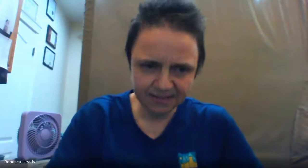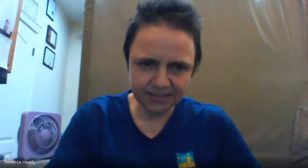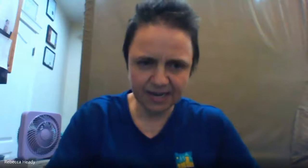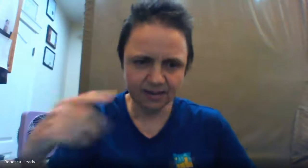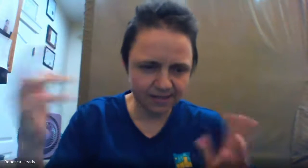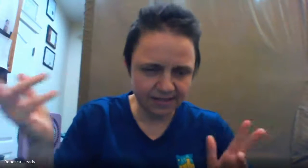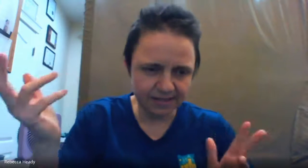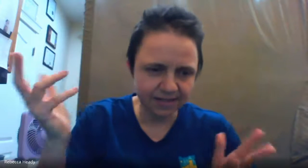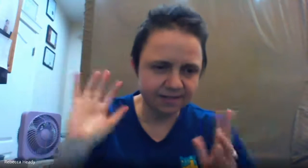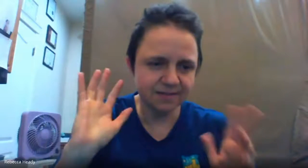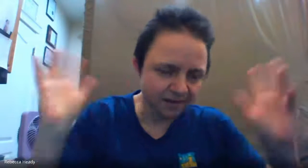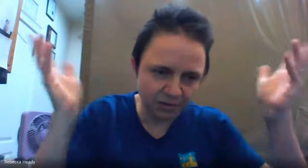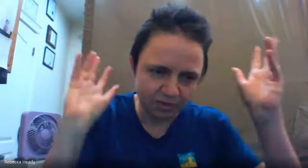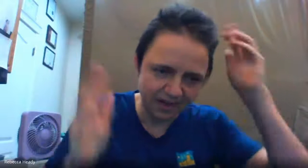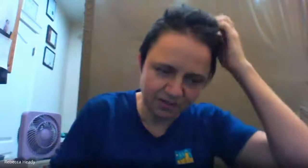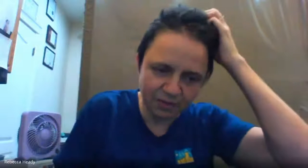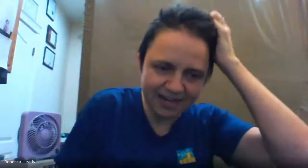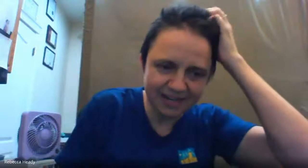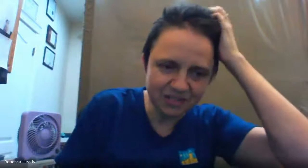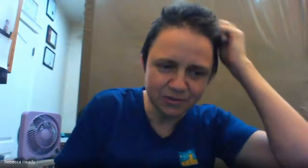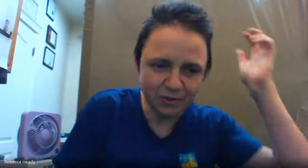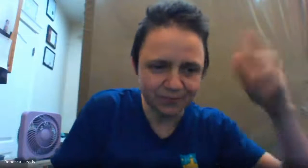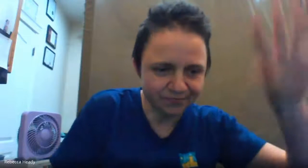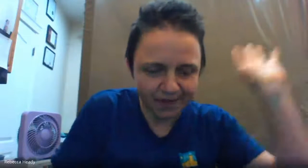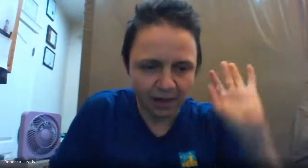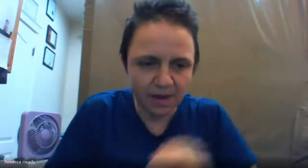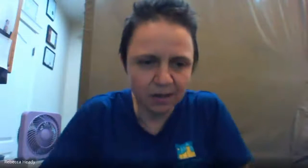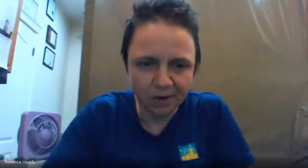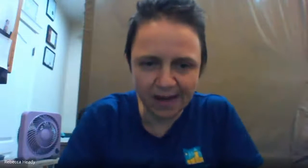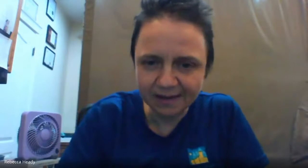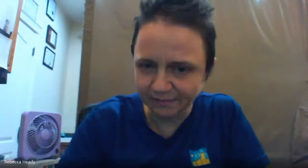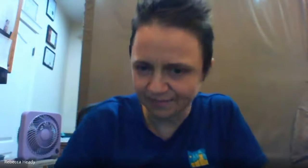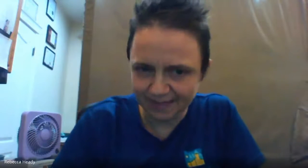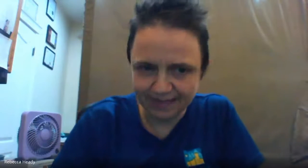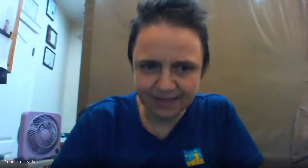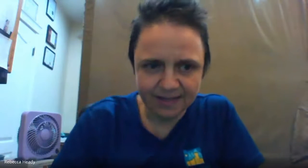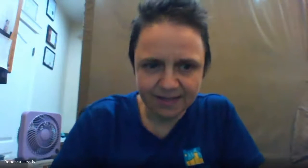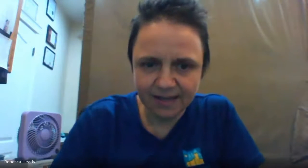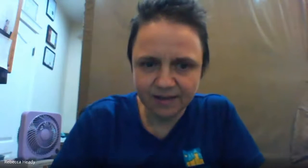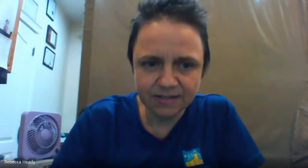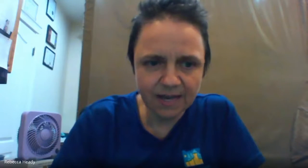to technically take attendance. Exactly. I didn't need to, so I'm not going to worry about it. There's